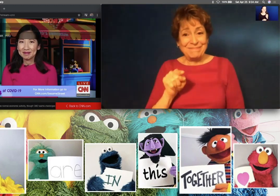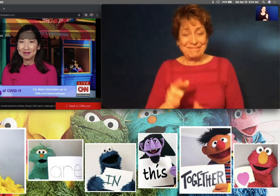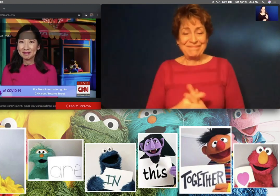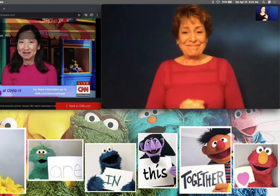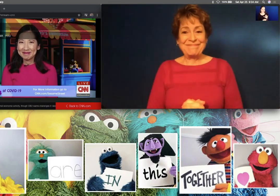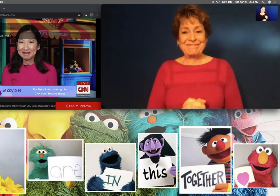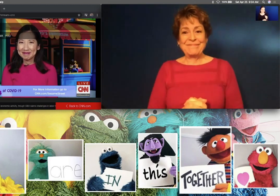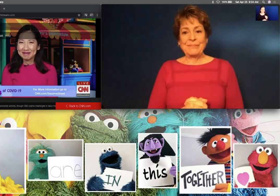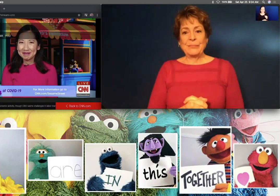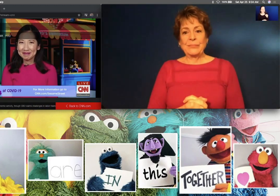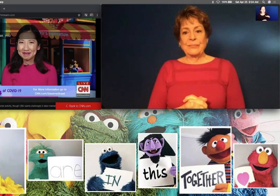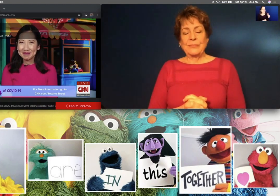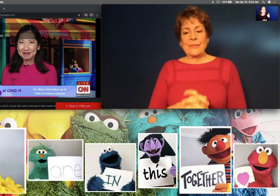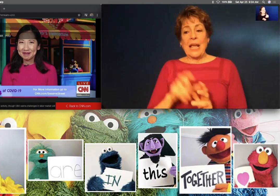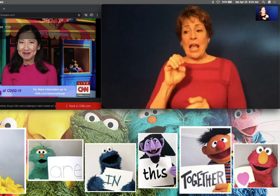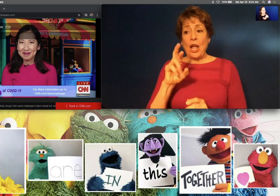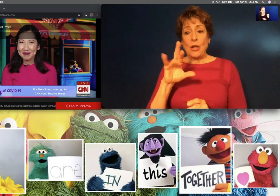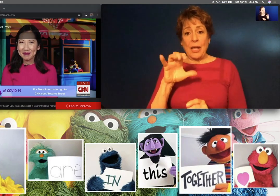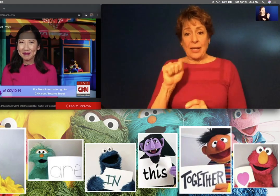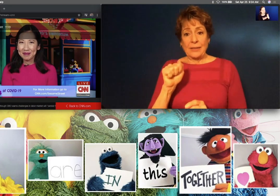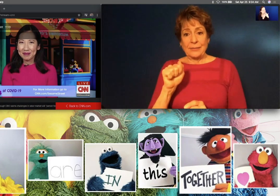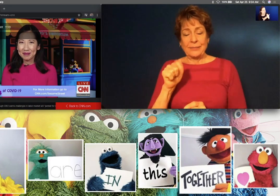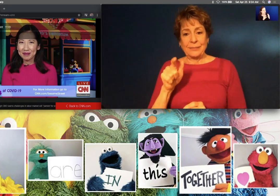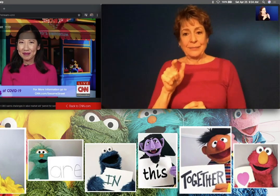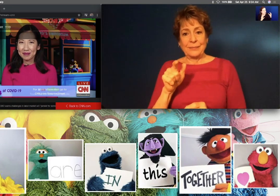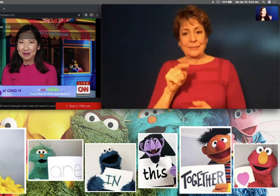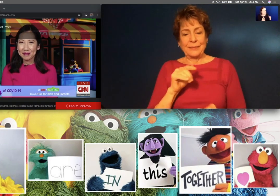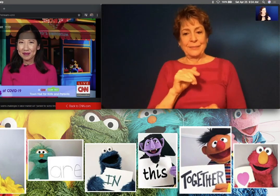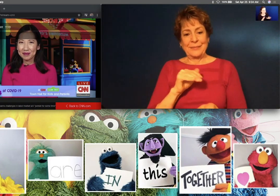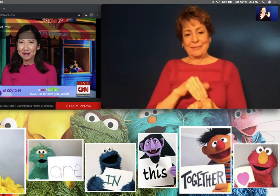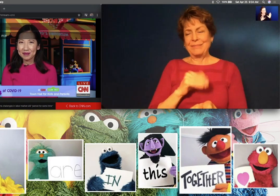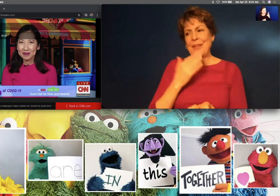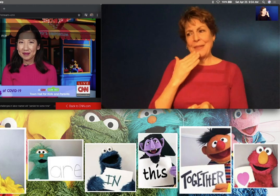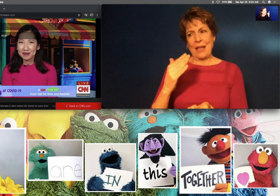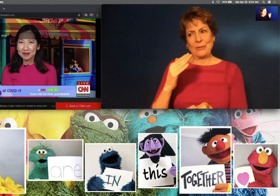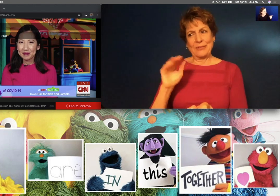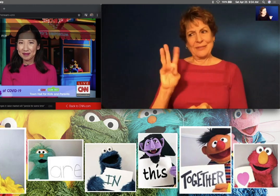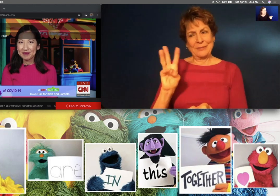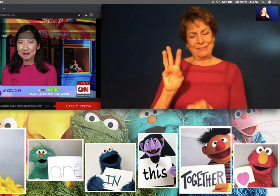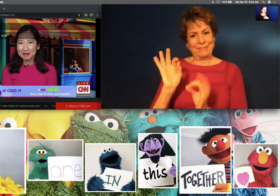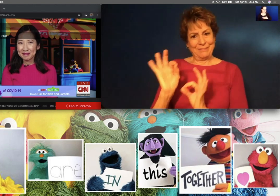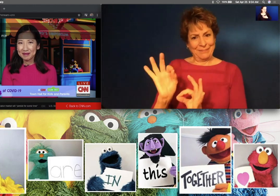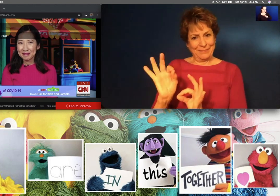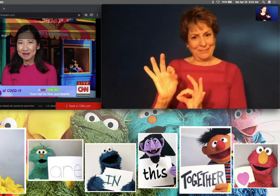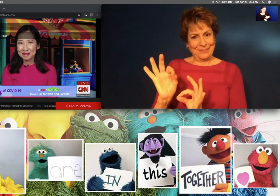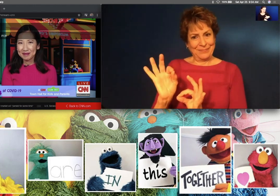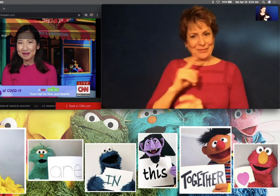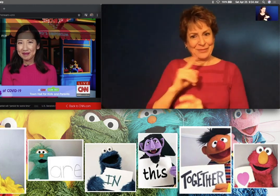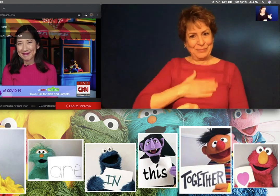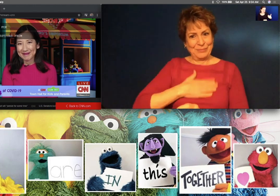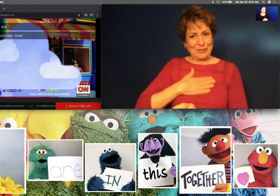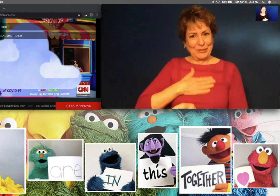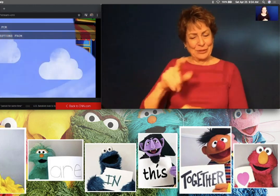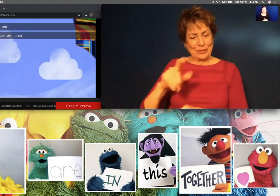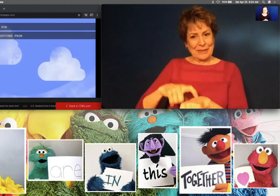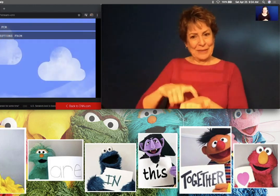many questions from all of our friends. Always great to see you, and we really appreciate it.